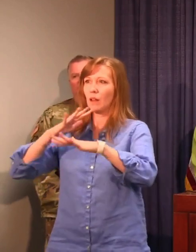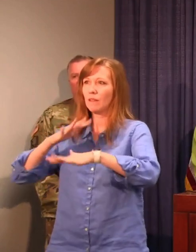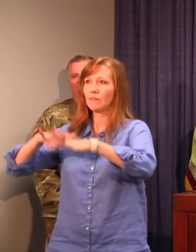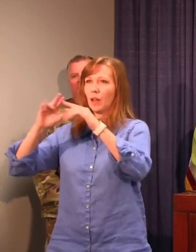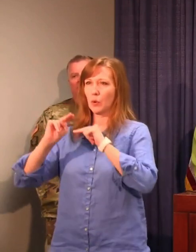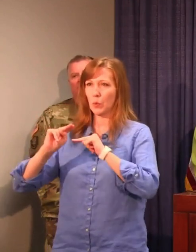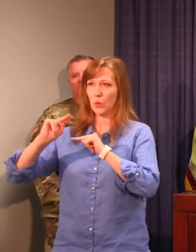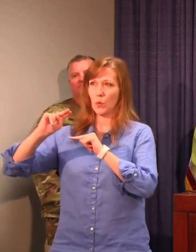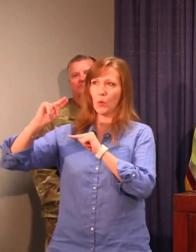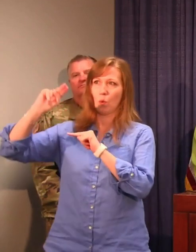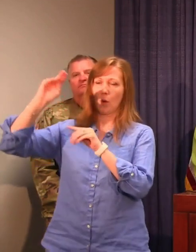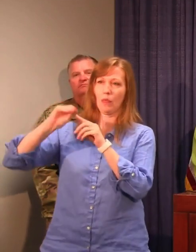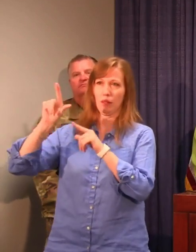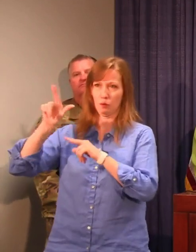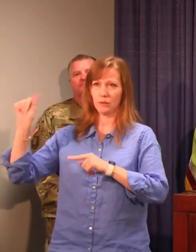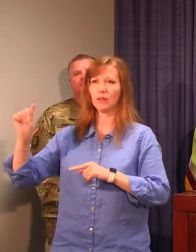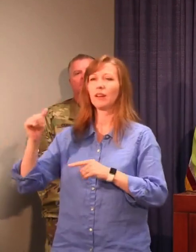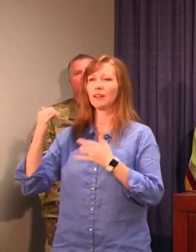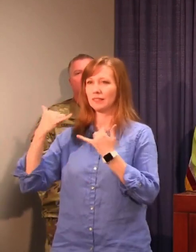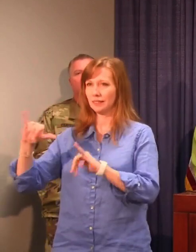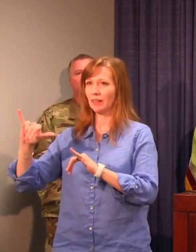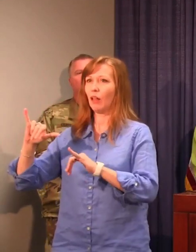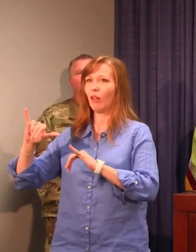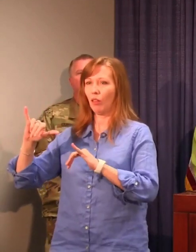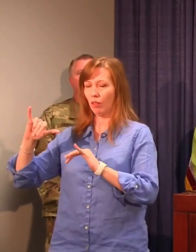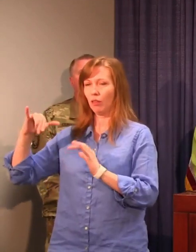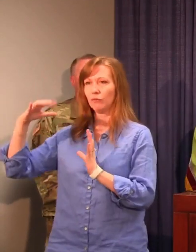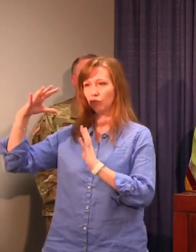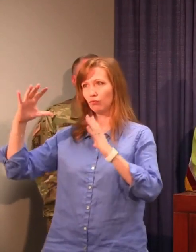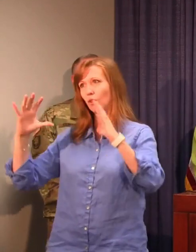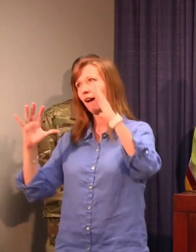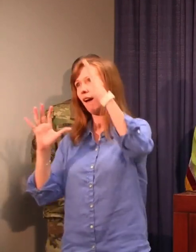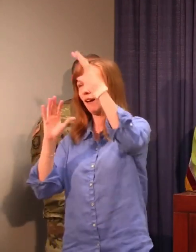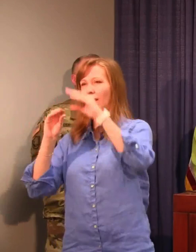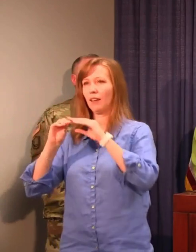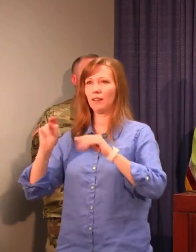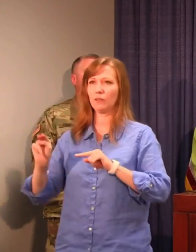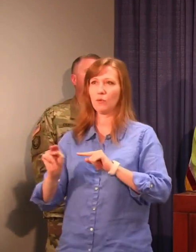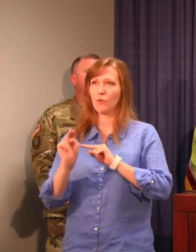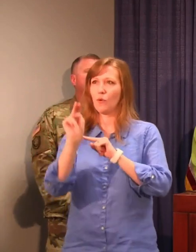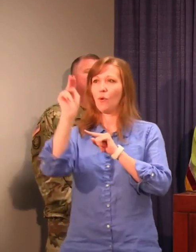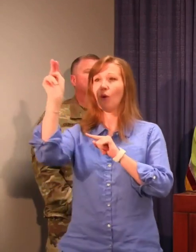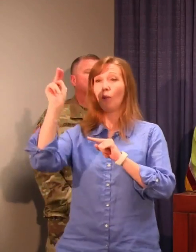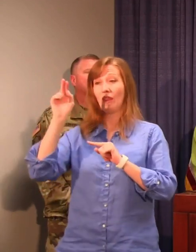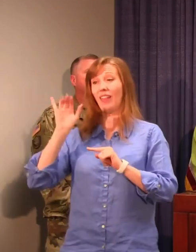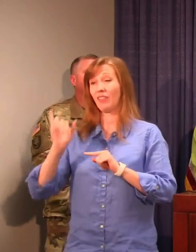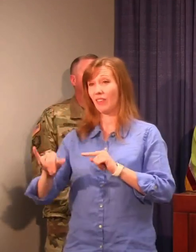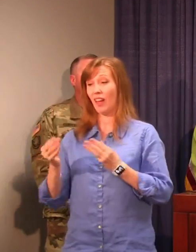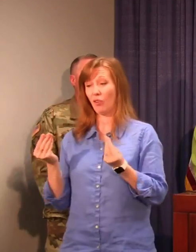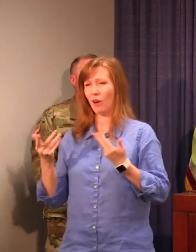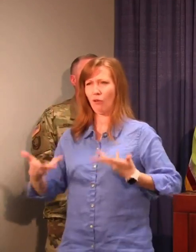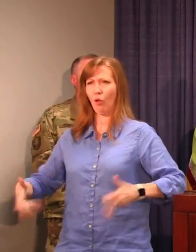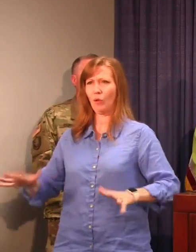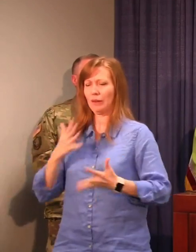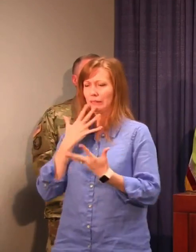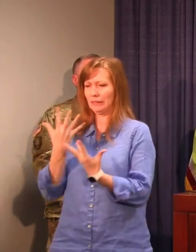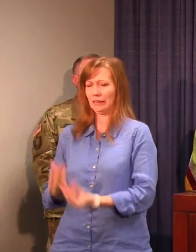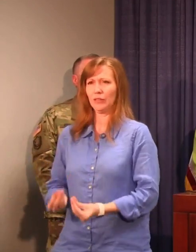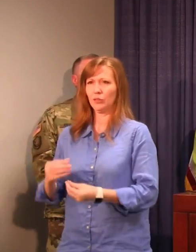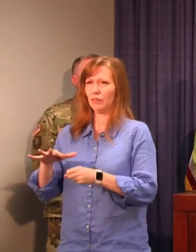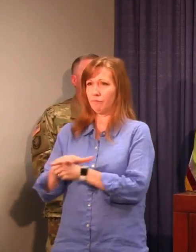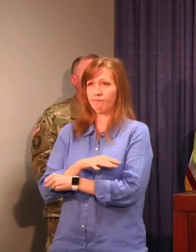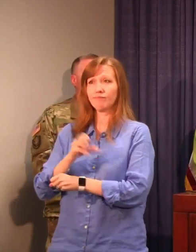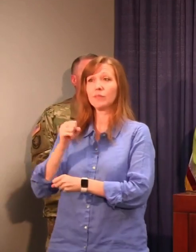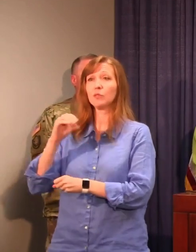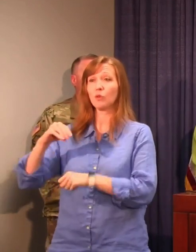There's still strong winds. The ground is saturated, and you mix that with strong winds, and you're going to have trees that are going to be